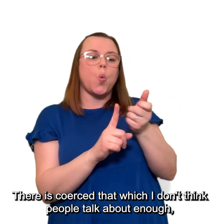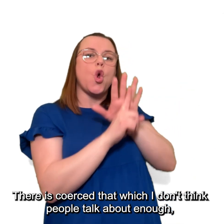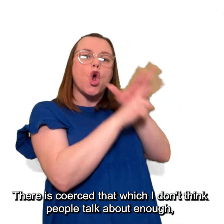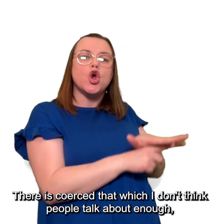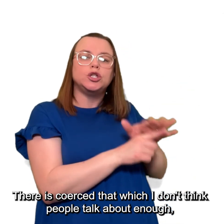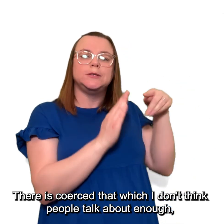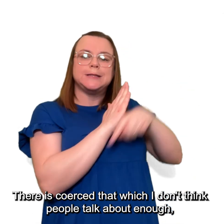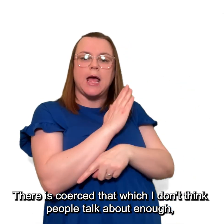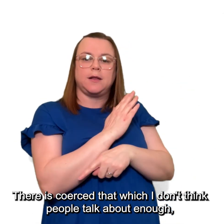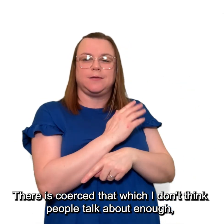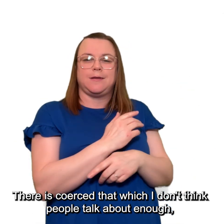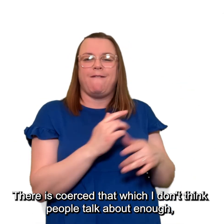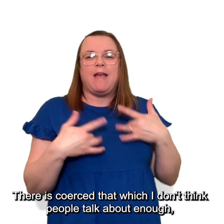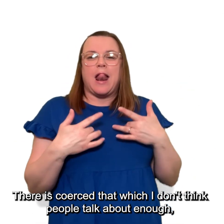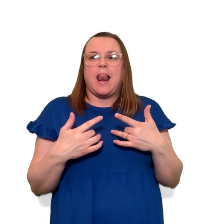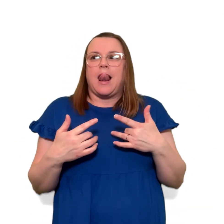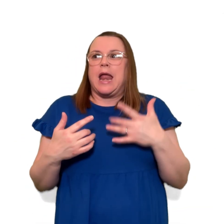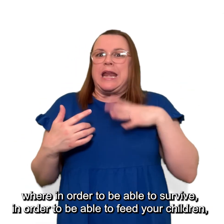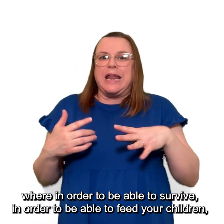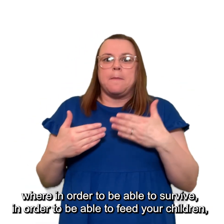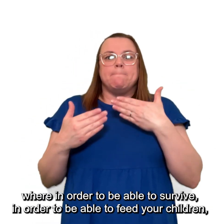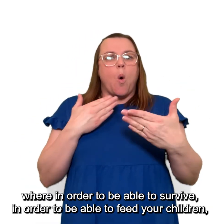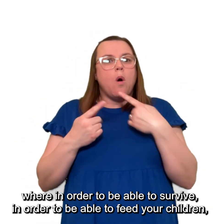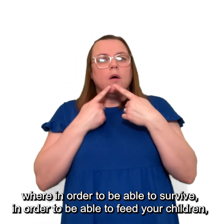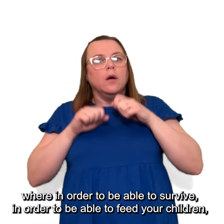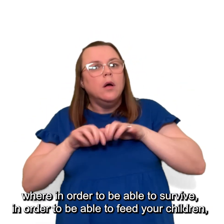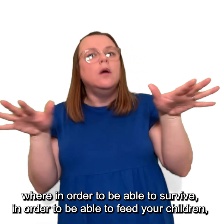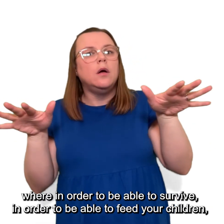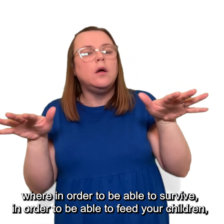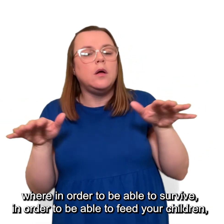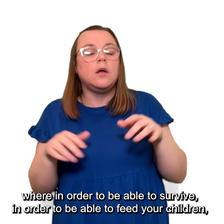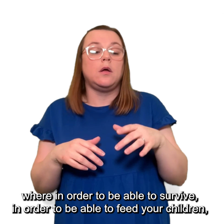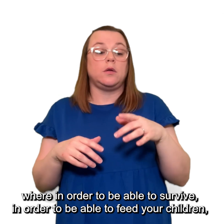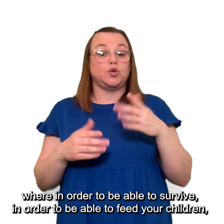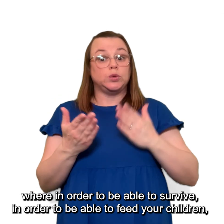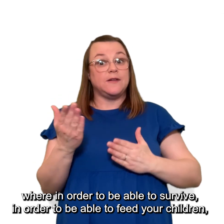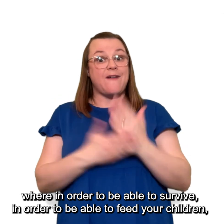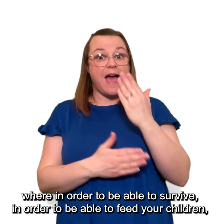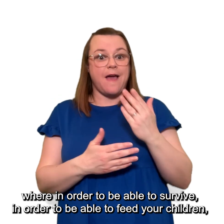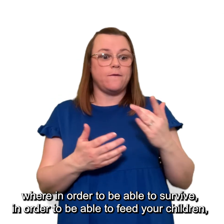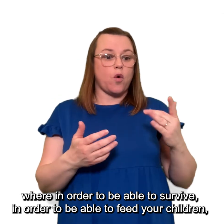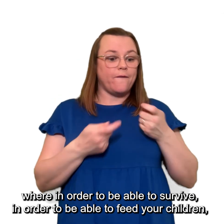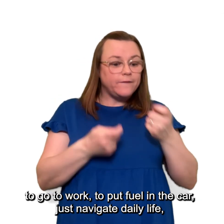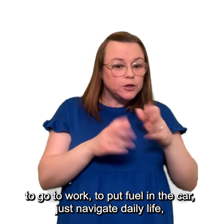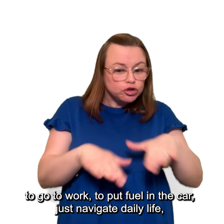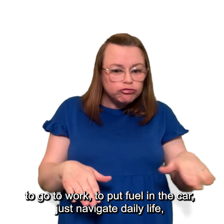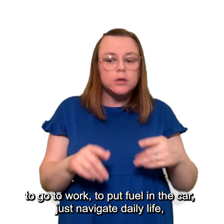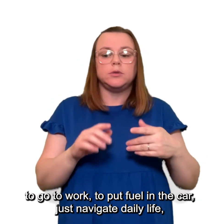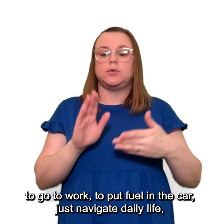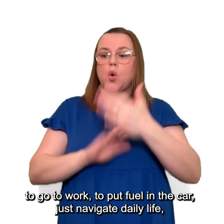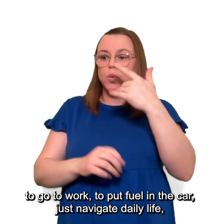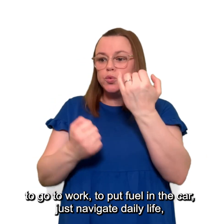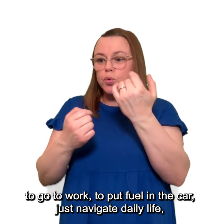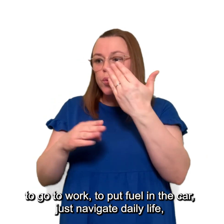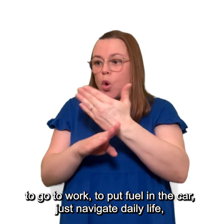coerced debt, which I don't think people talk about enough, where in order to be able to survive, in order to be able to feed your children, to go to work, to